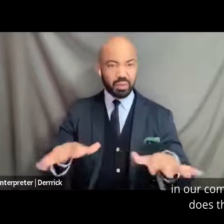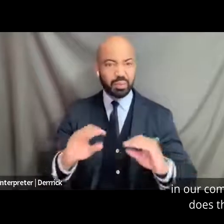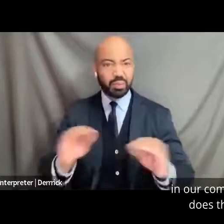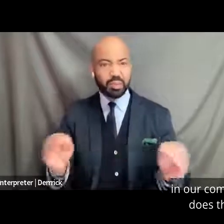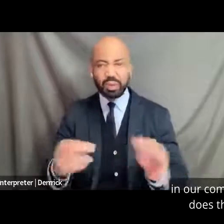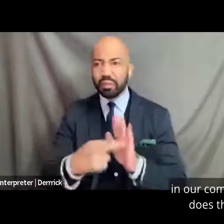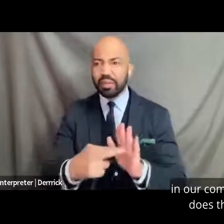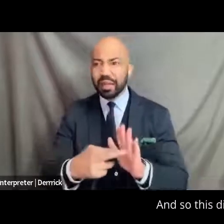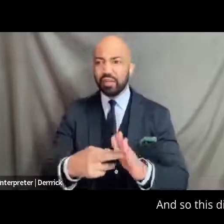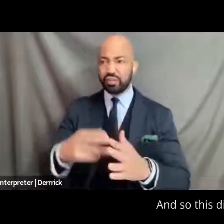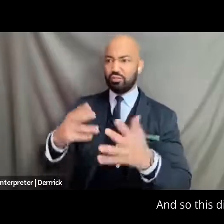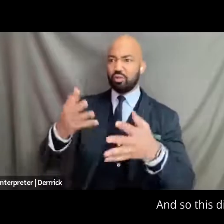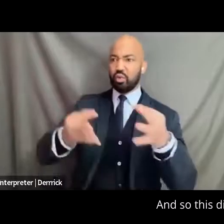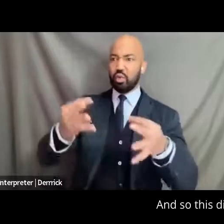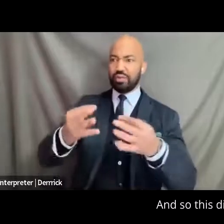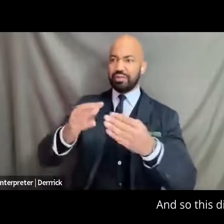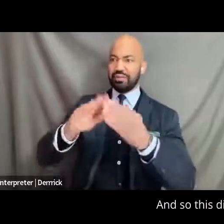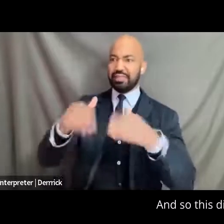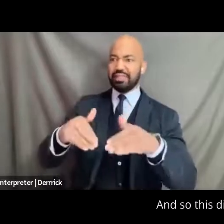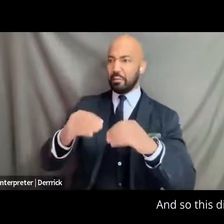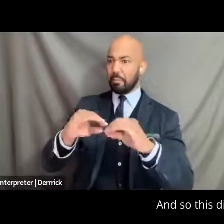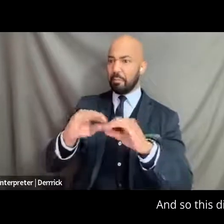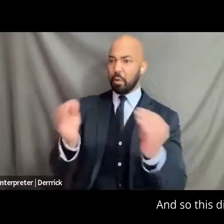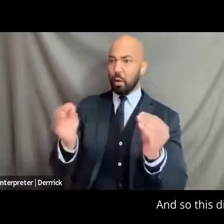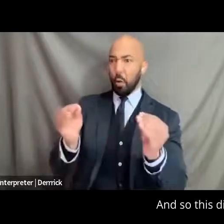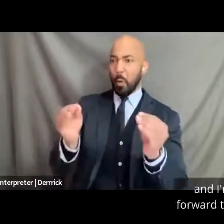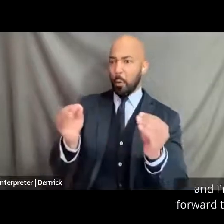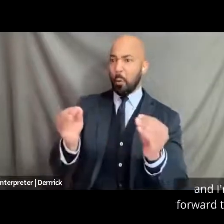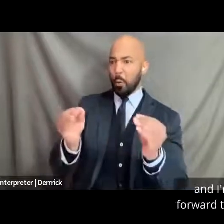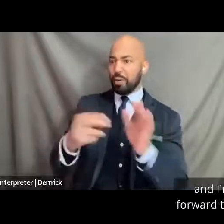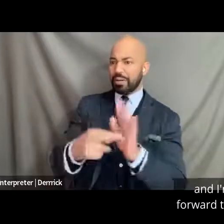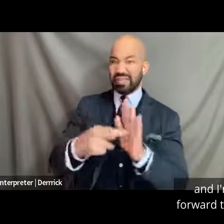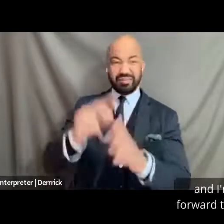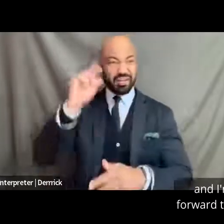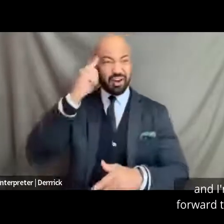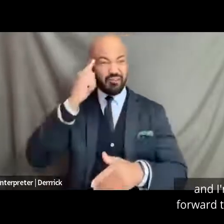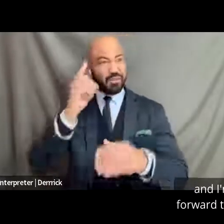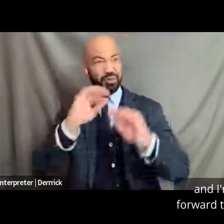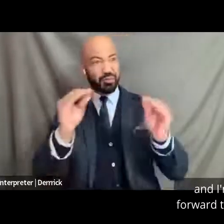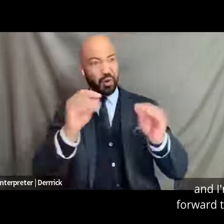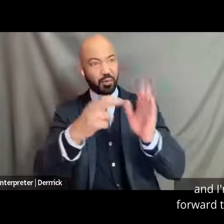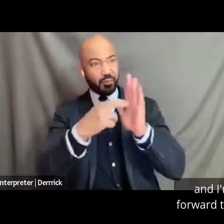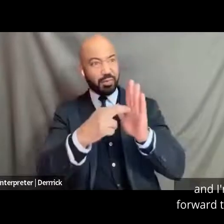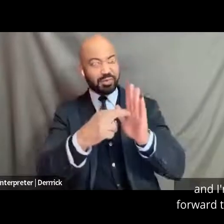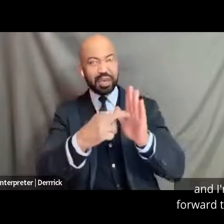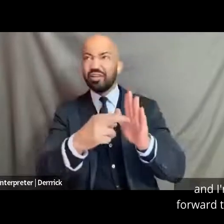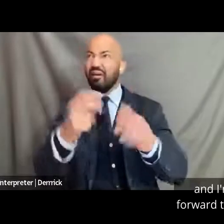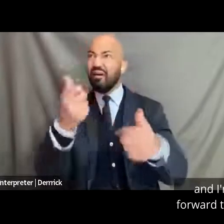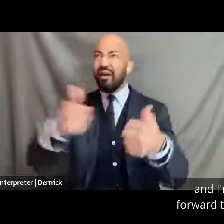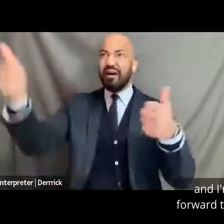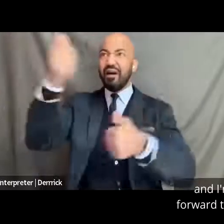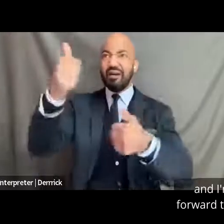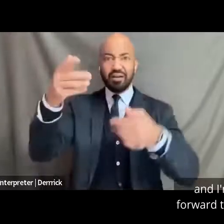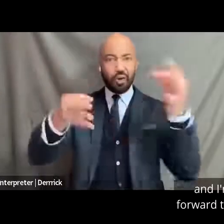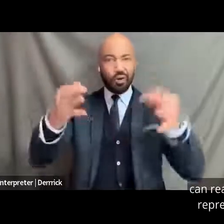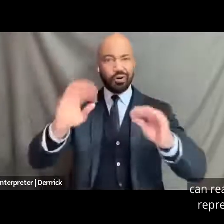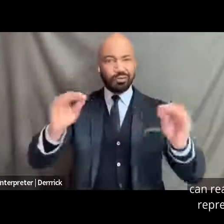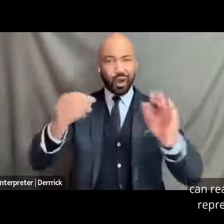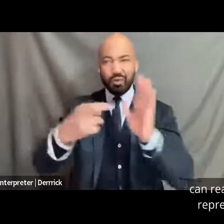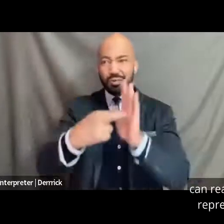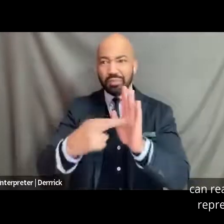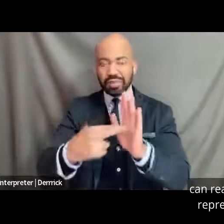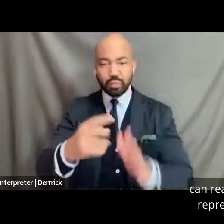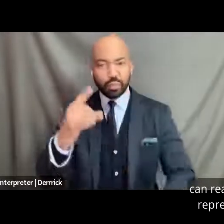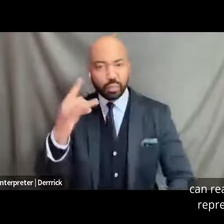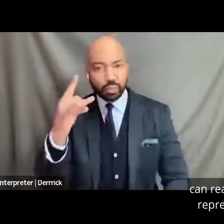that really leave us and so this discussion is so important and i'm hoping moving forward that you know the court system can